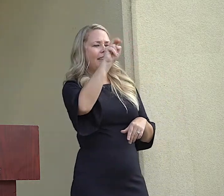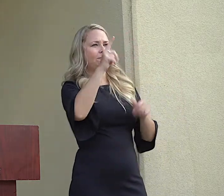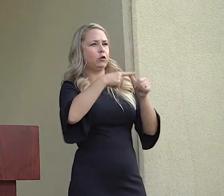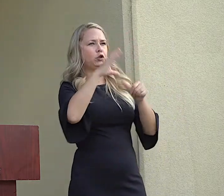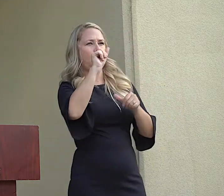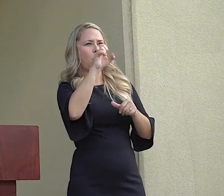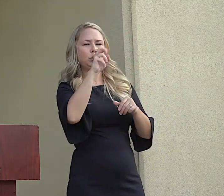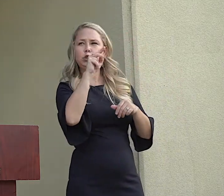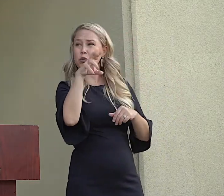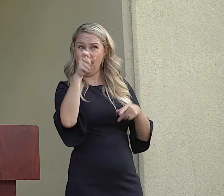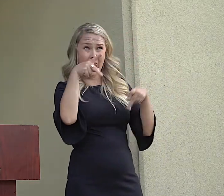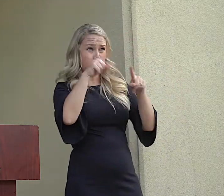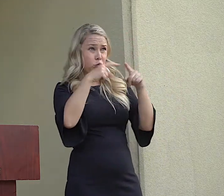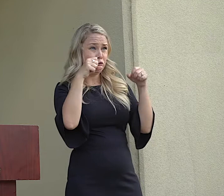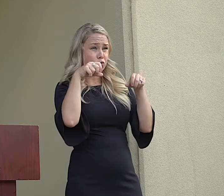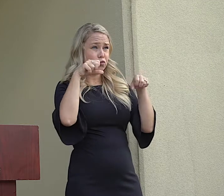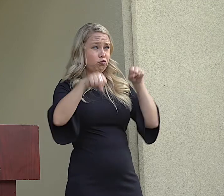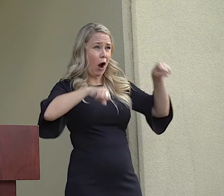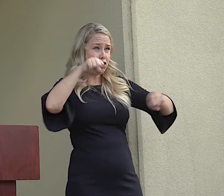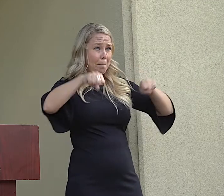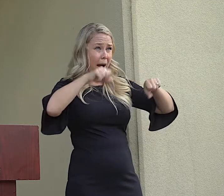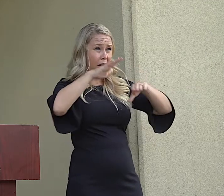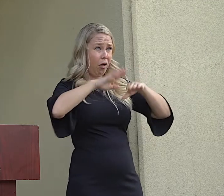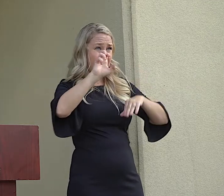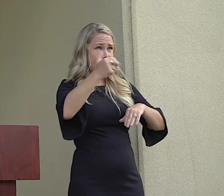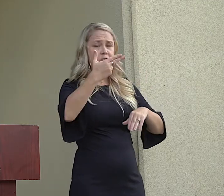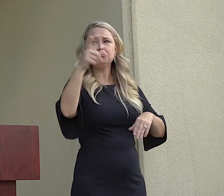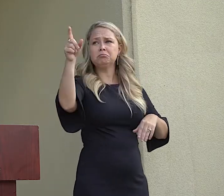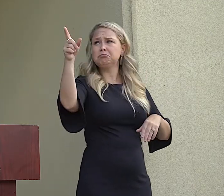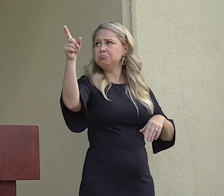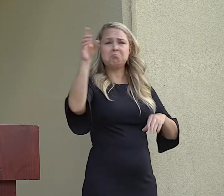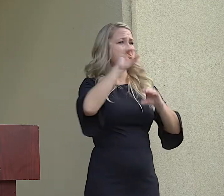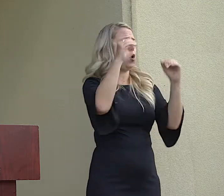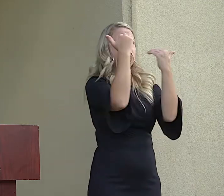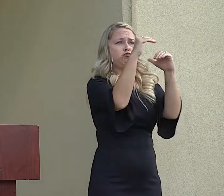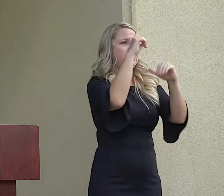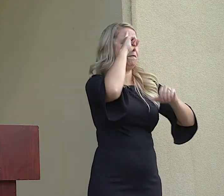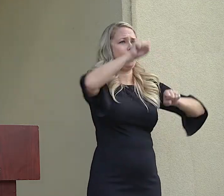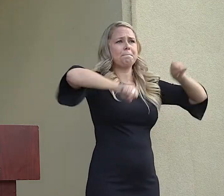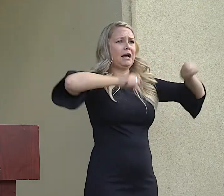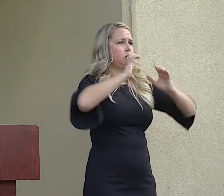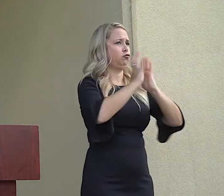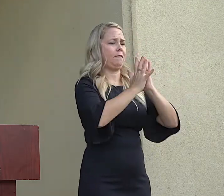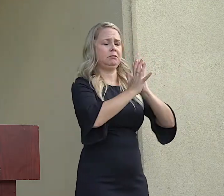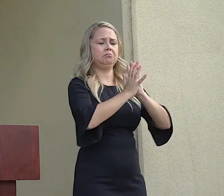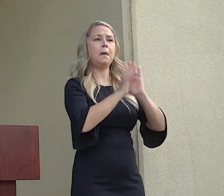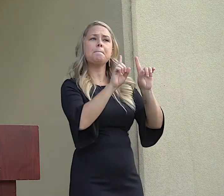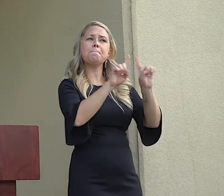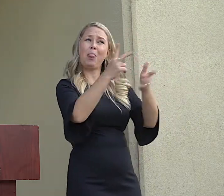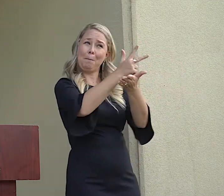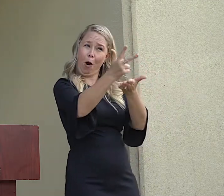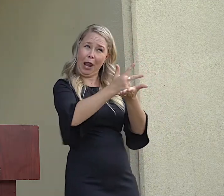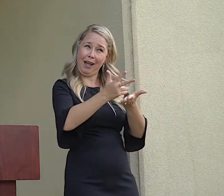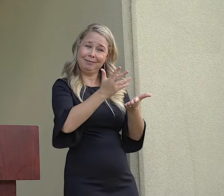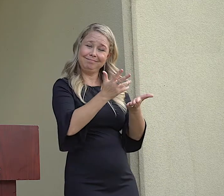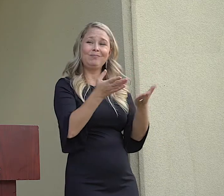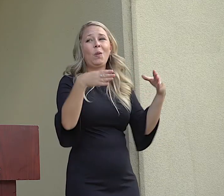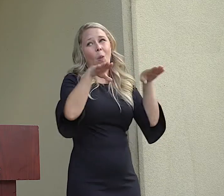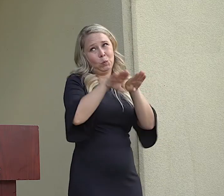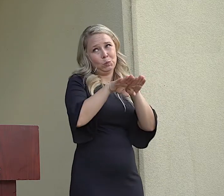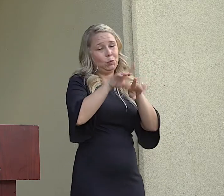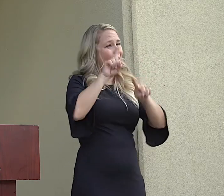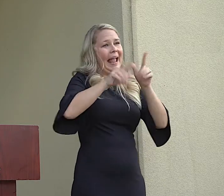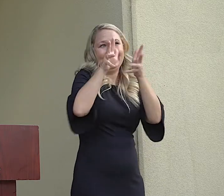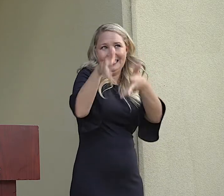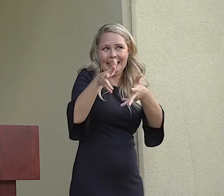bicycle and do their bikes in the parking lot? At this time, there's no restrictions on bicycle traffic, but the parking lots are closed, so they would not be able to